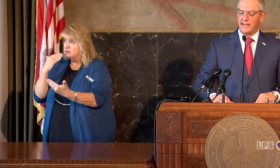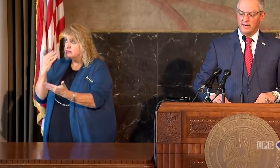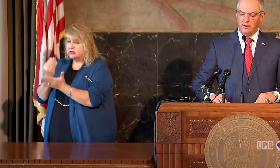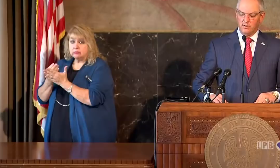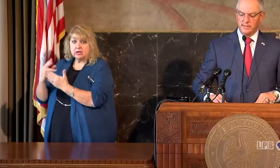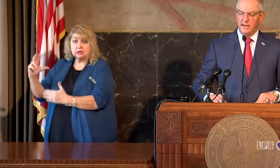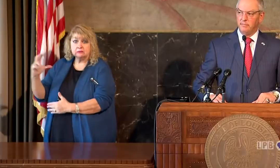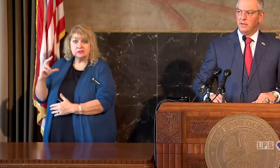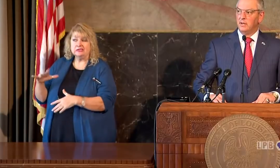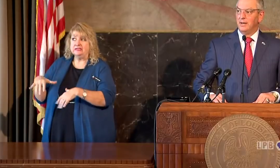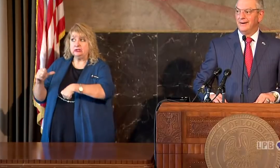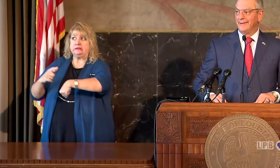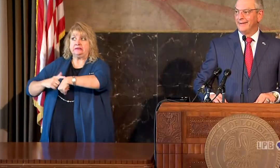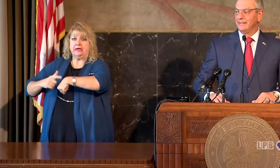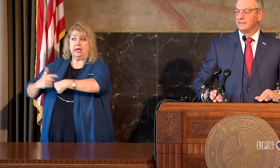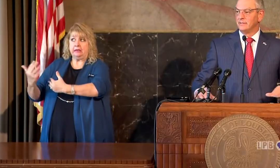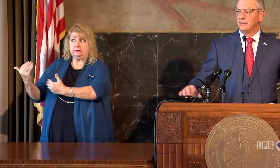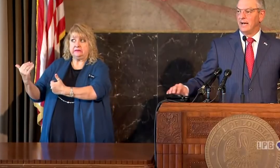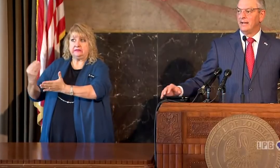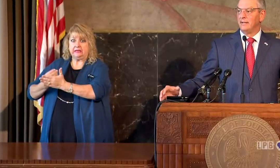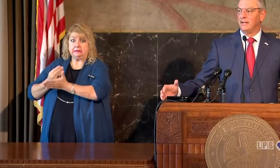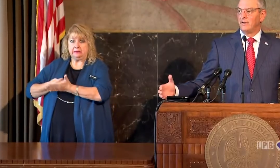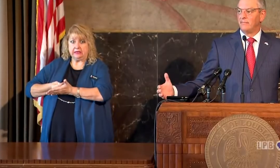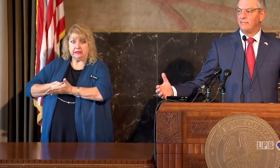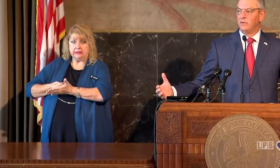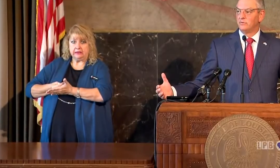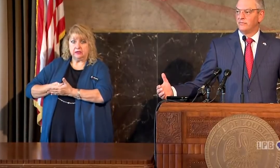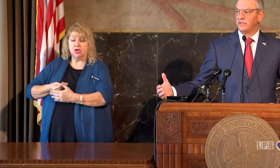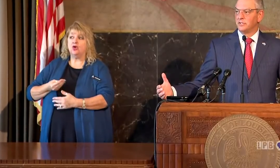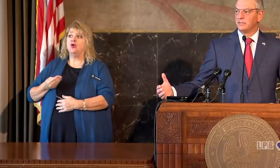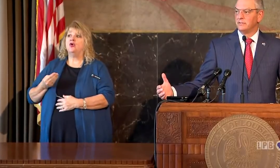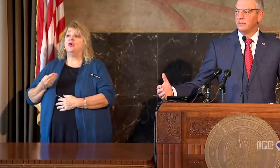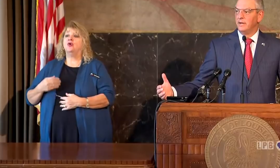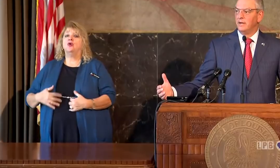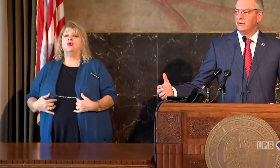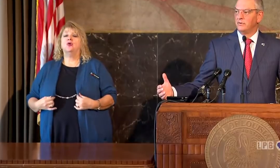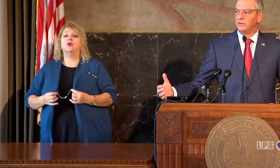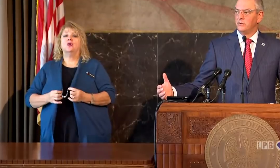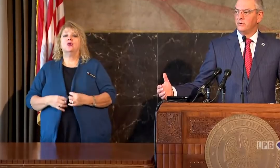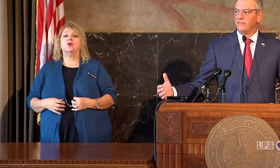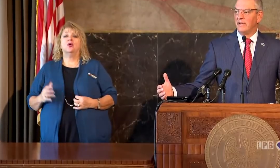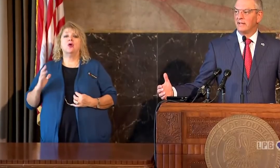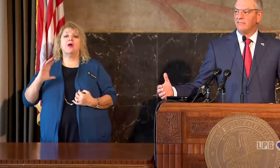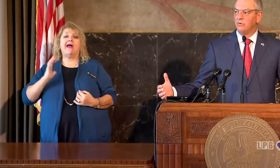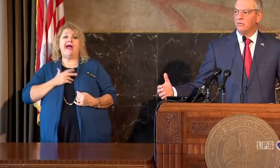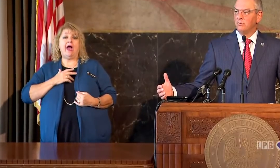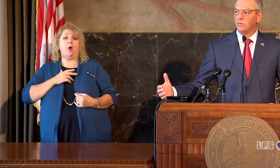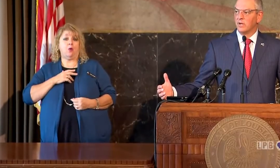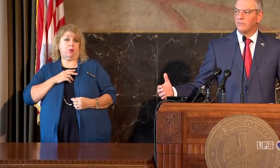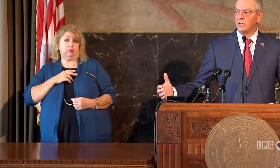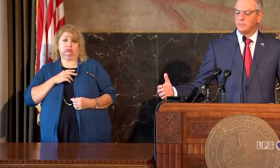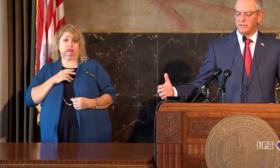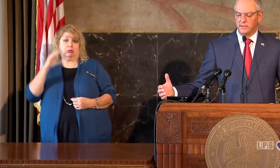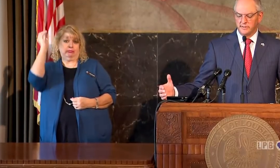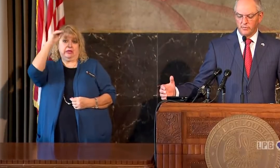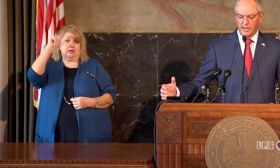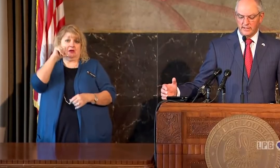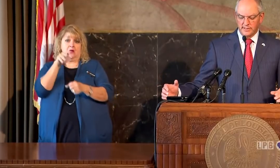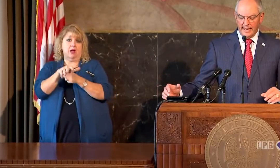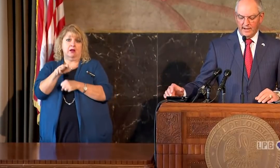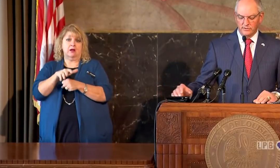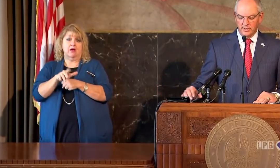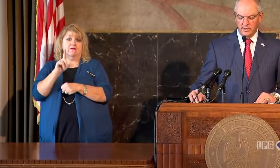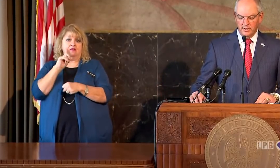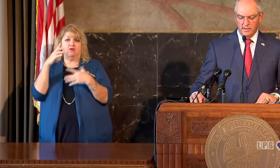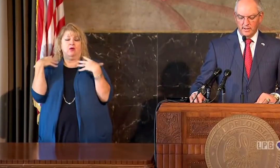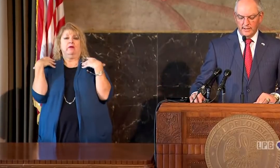It's taken a long time. It is not, in our view, sufficient to effect a full recovery, especially as it relates